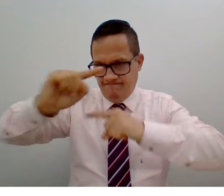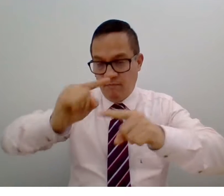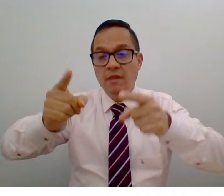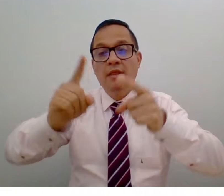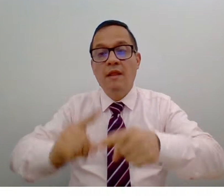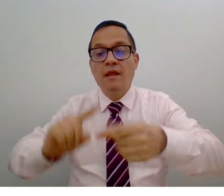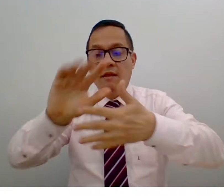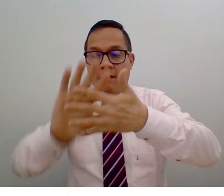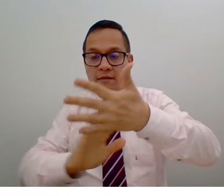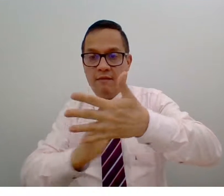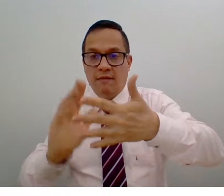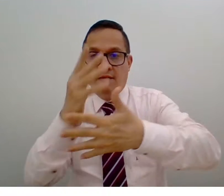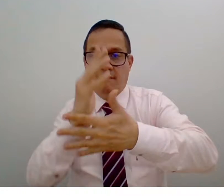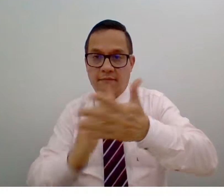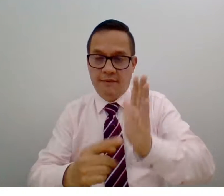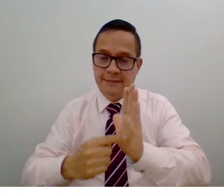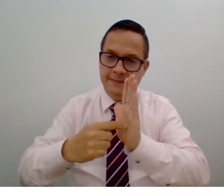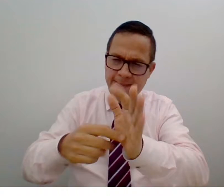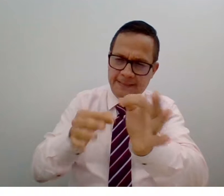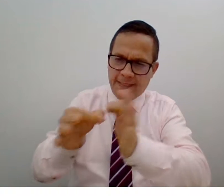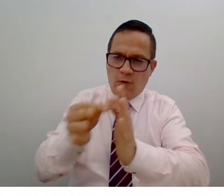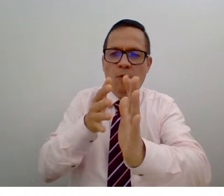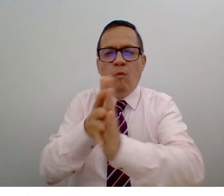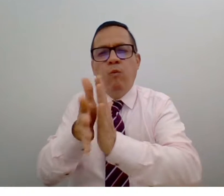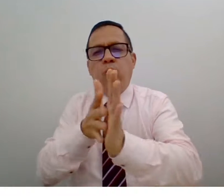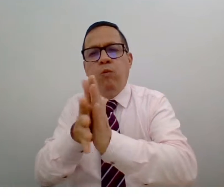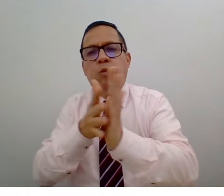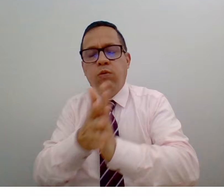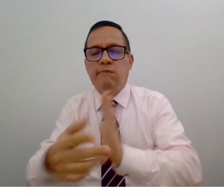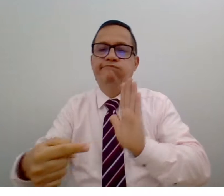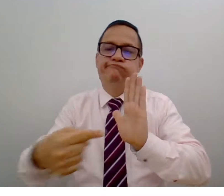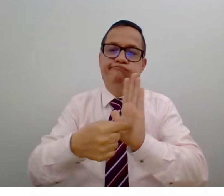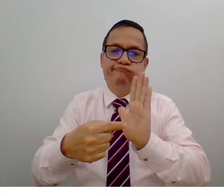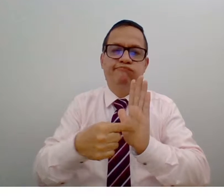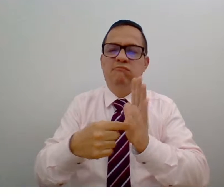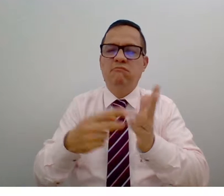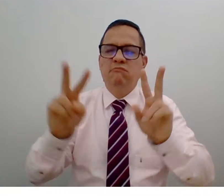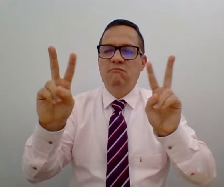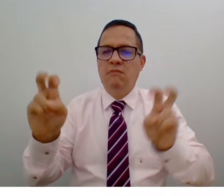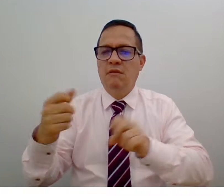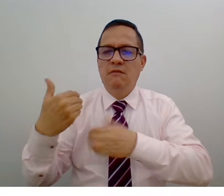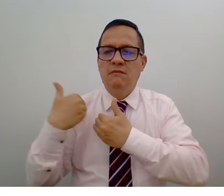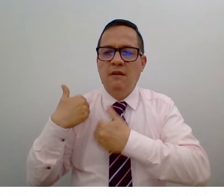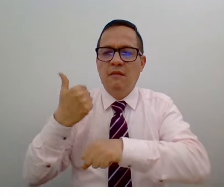Activity Guide and Evaluation Rubric, Task 2 Writing Task.